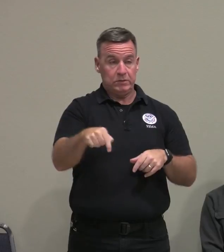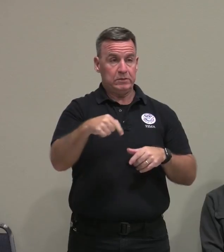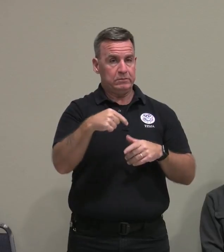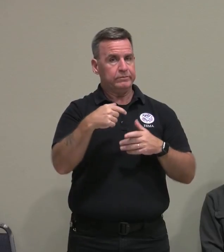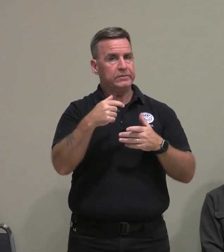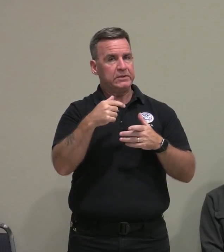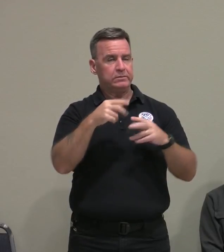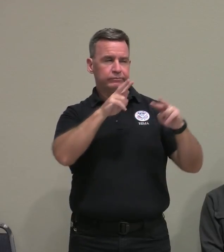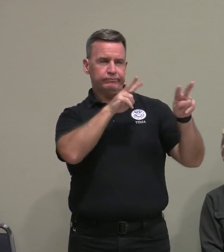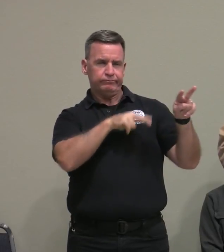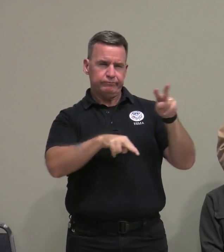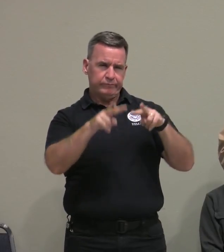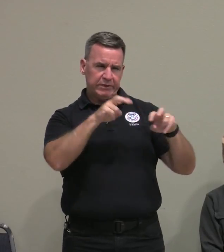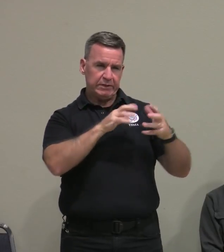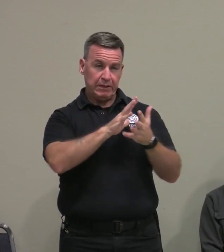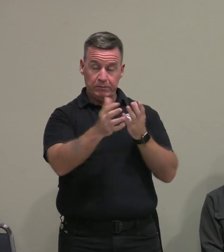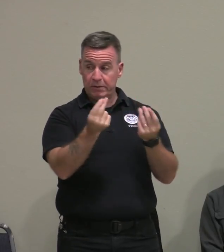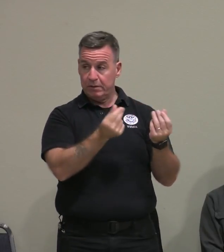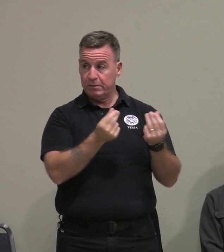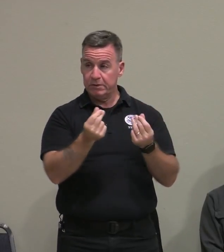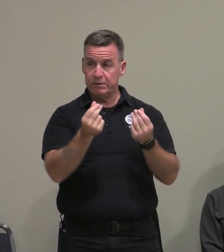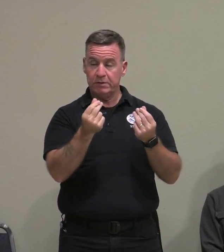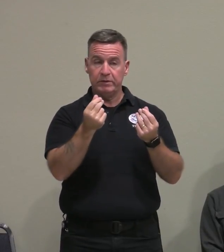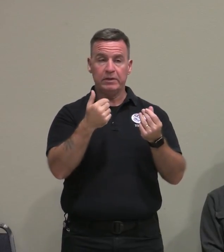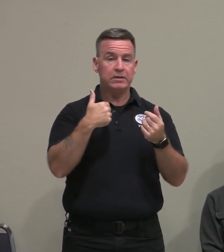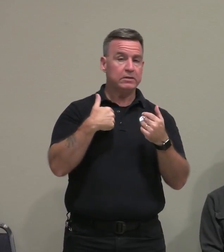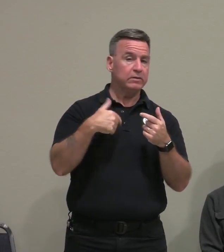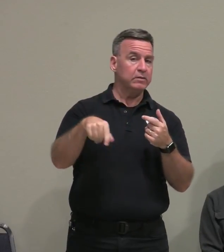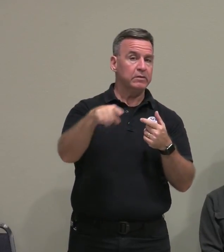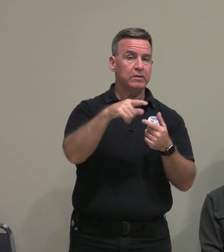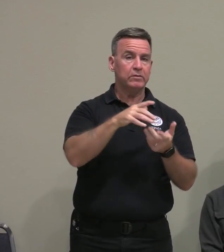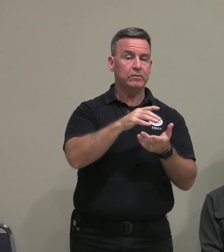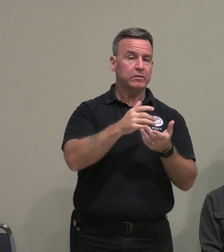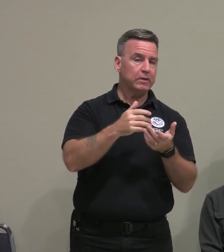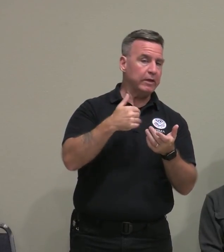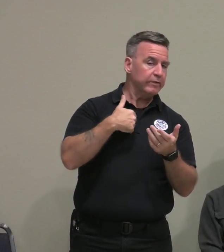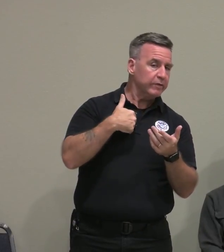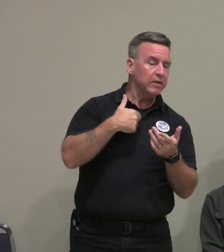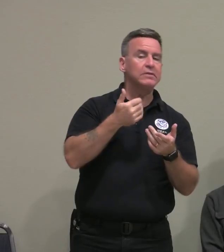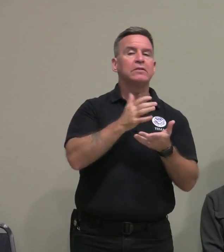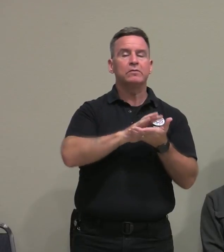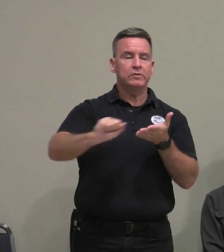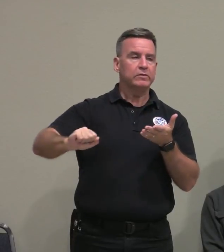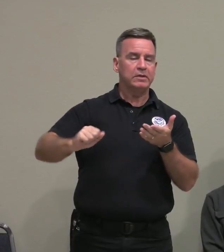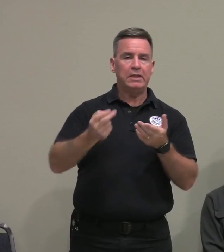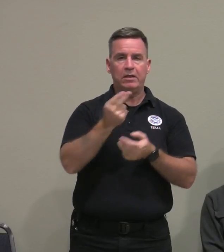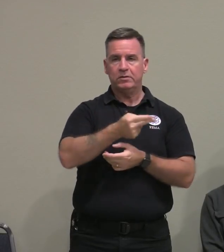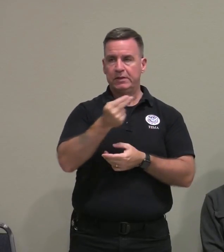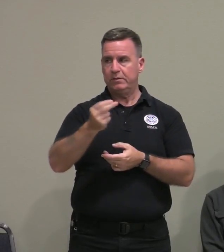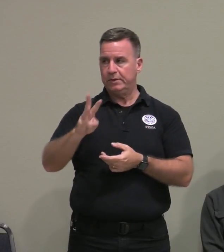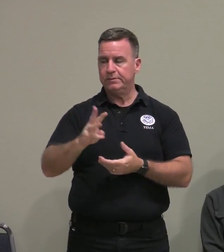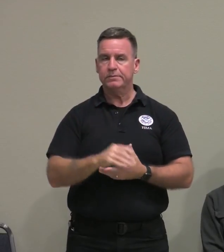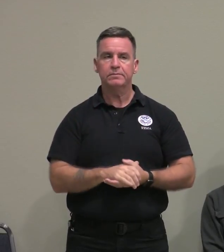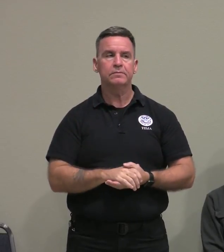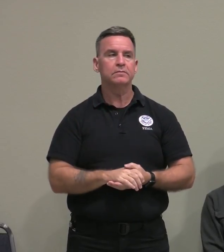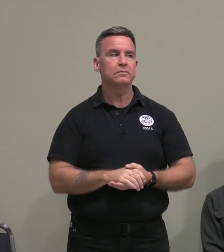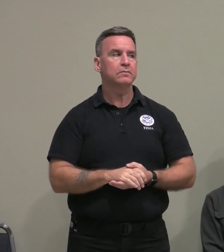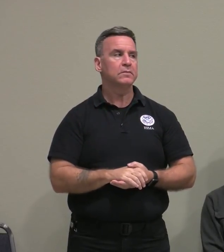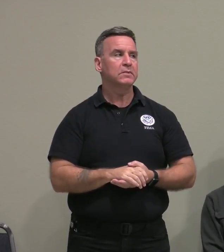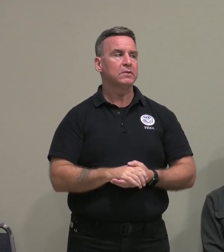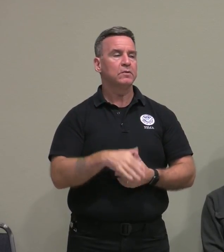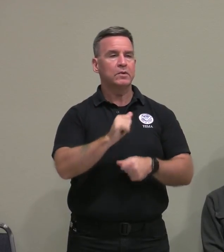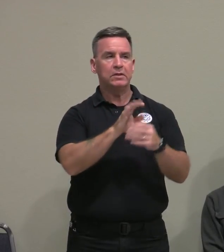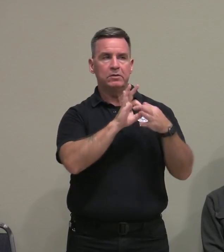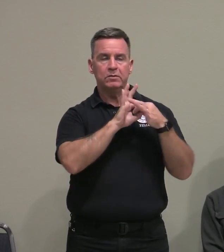assess damaged properties for the presence and removal of household hazardous waste. We're doing this work in close